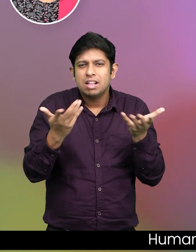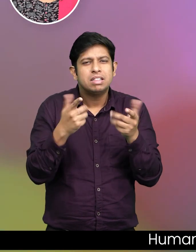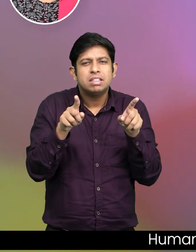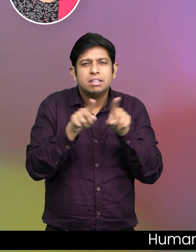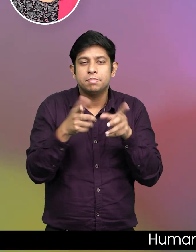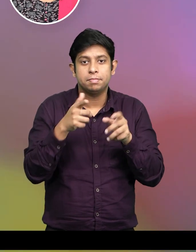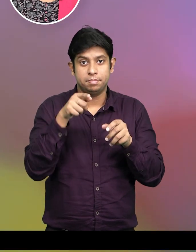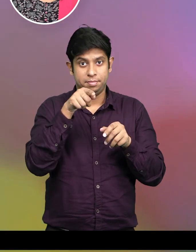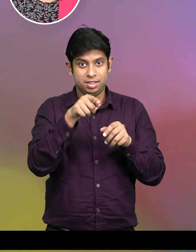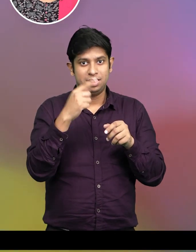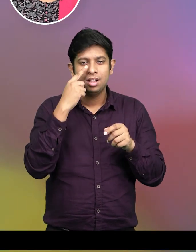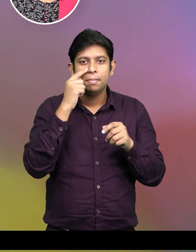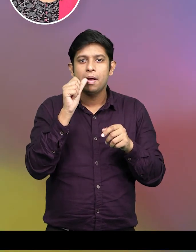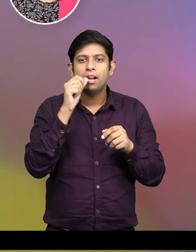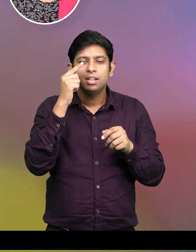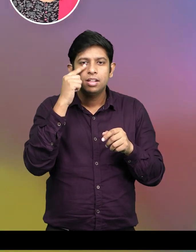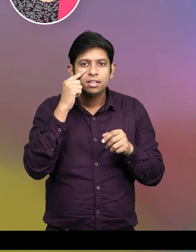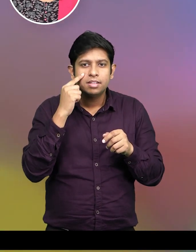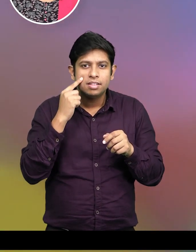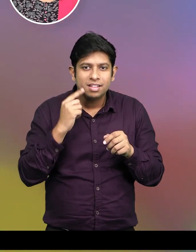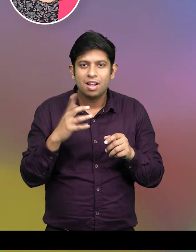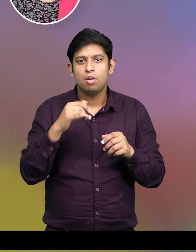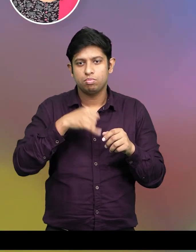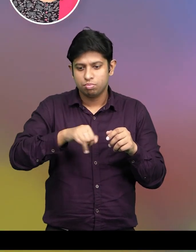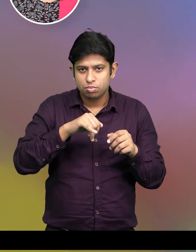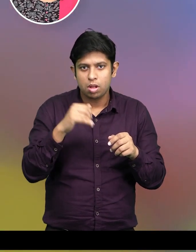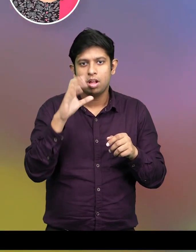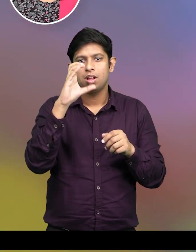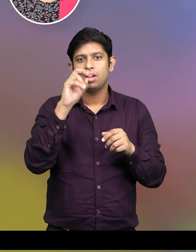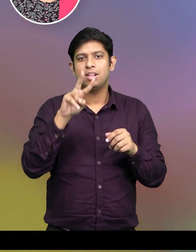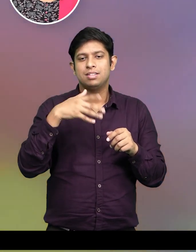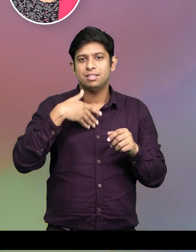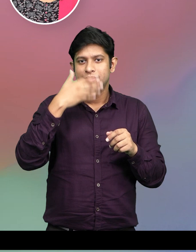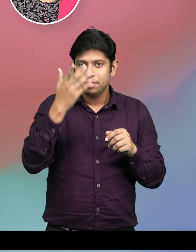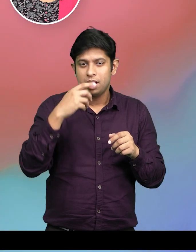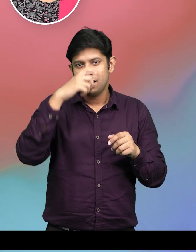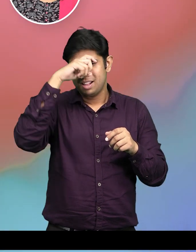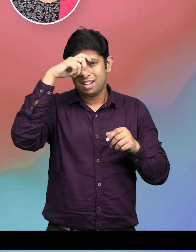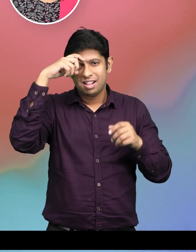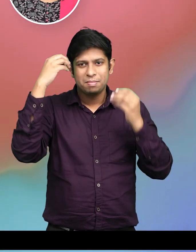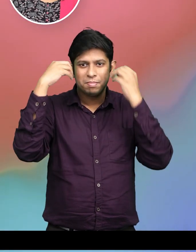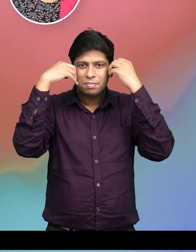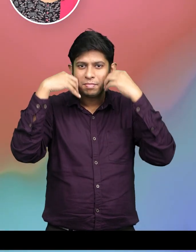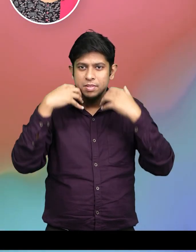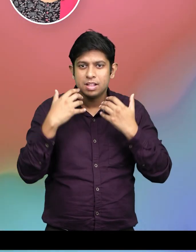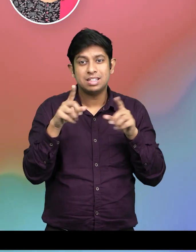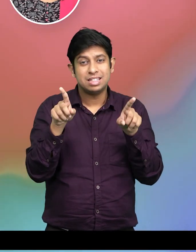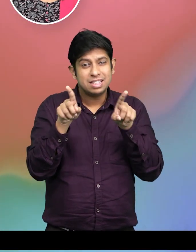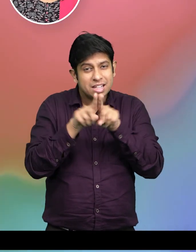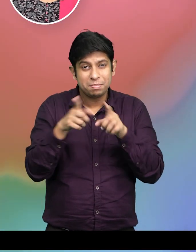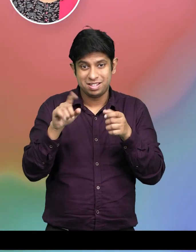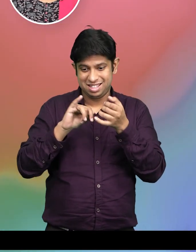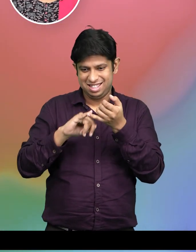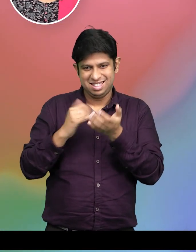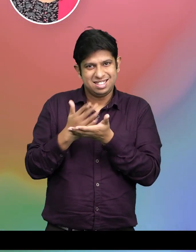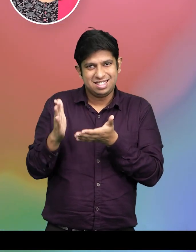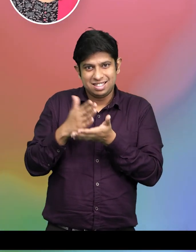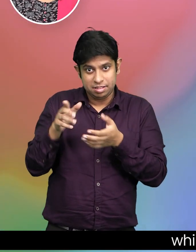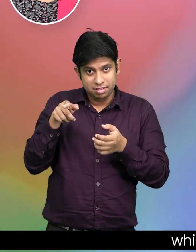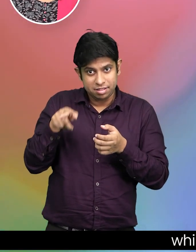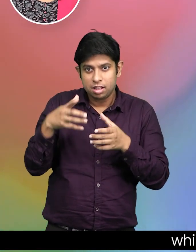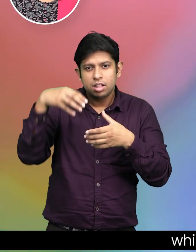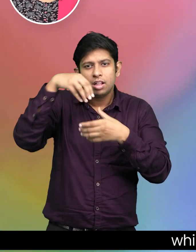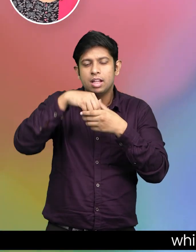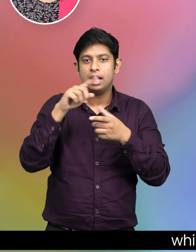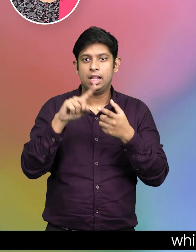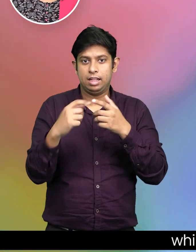such as tears, urine, carbon dioxide and sweat,